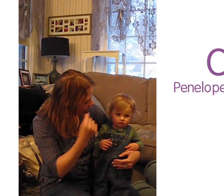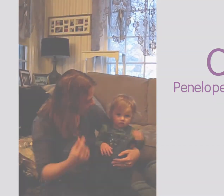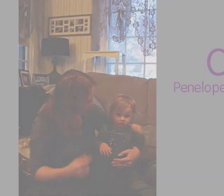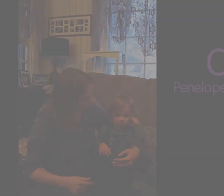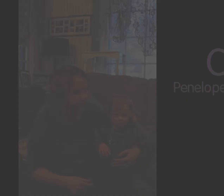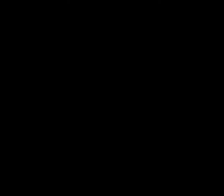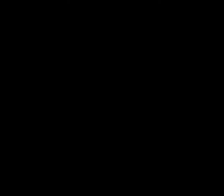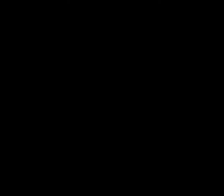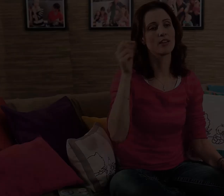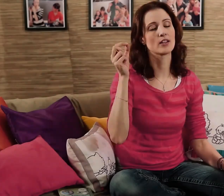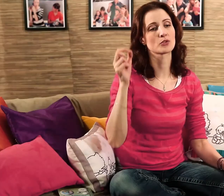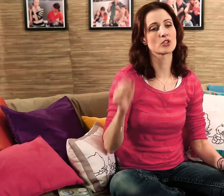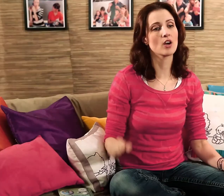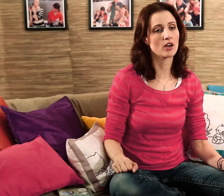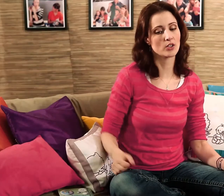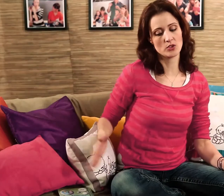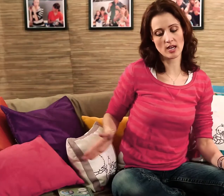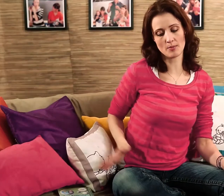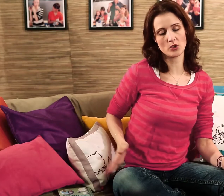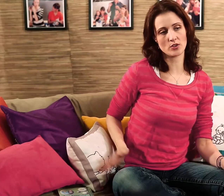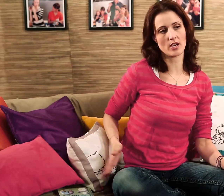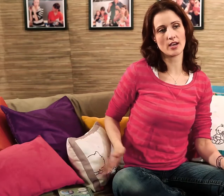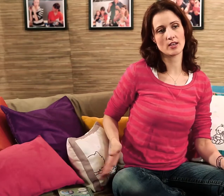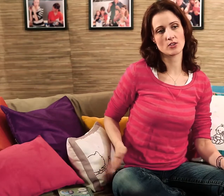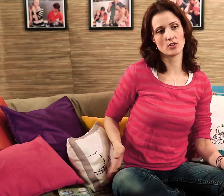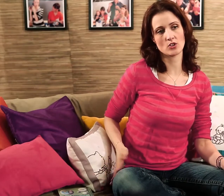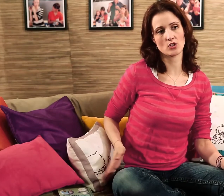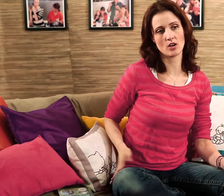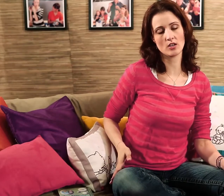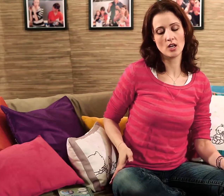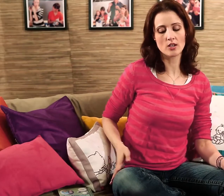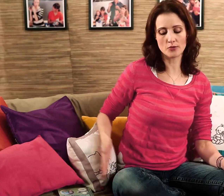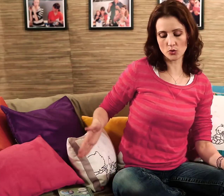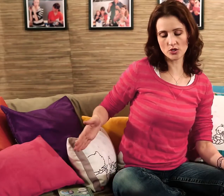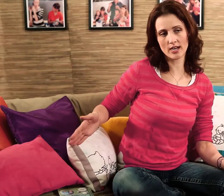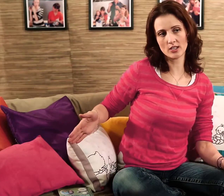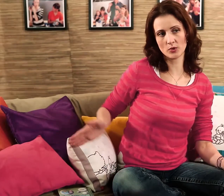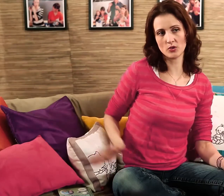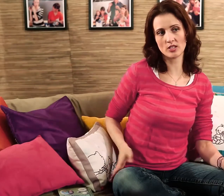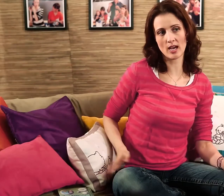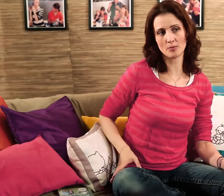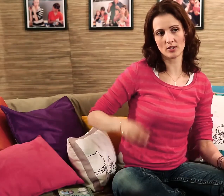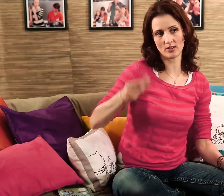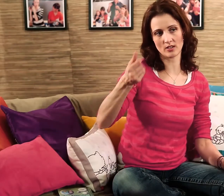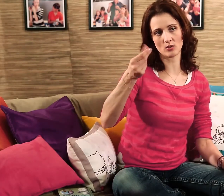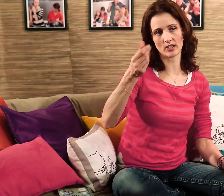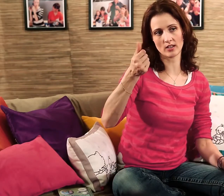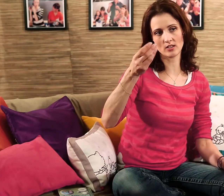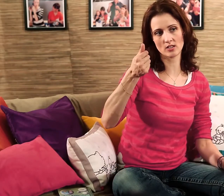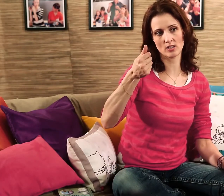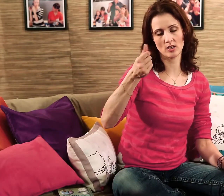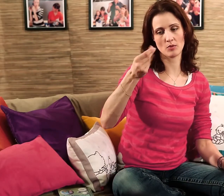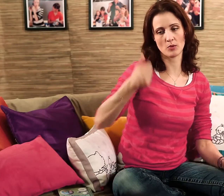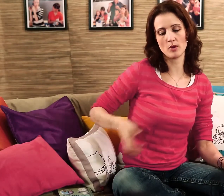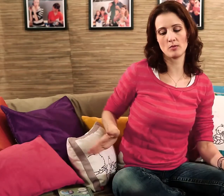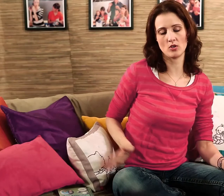Cat. And then for dog, you tap on your thigh. So that's a dog. The full sign is where you tap and then go like this. But with babies, you can